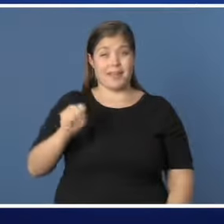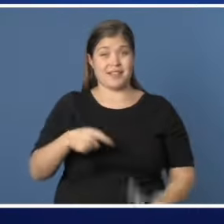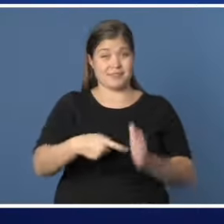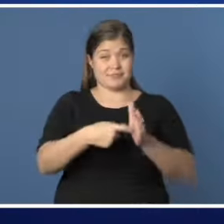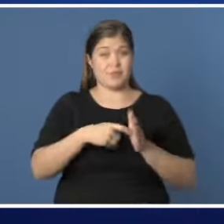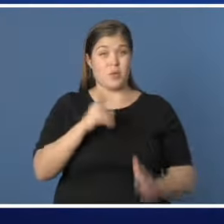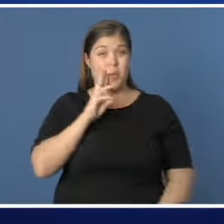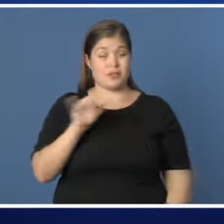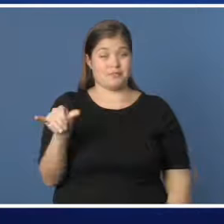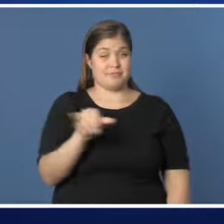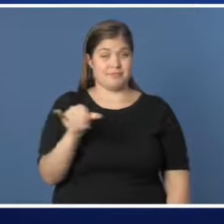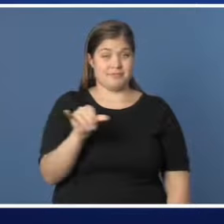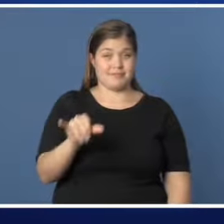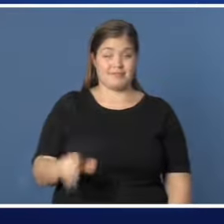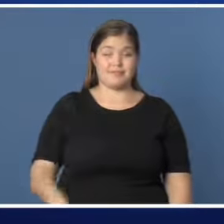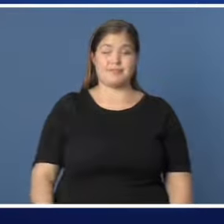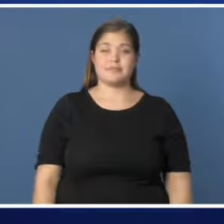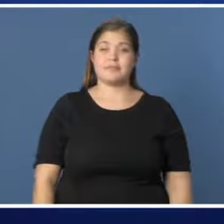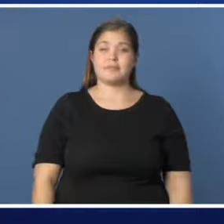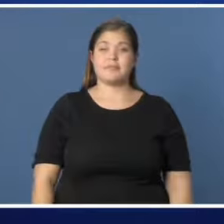forget water for your pets.